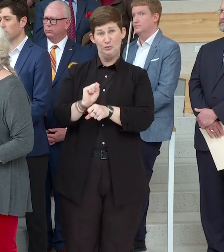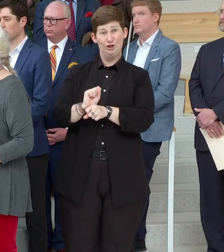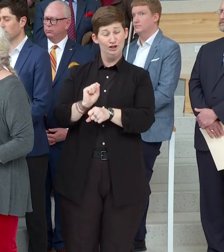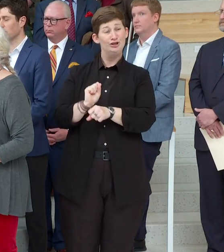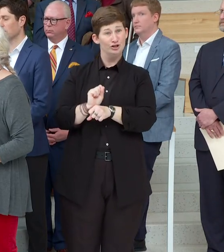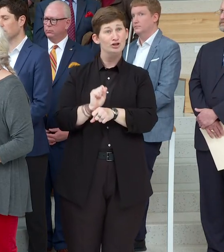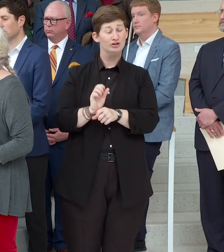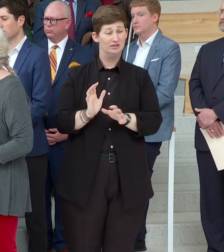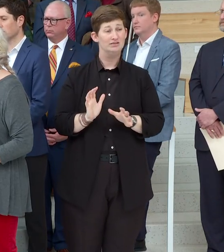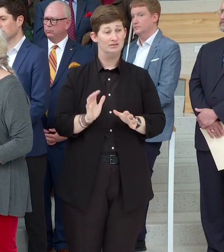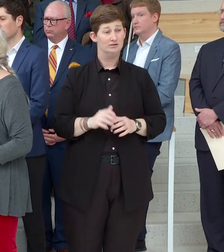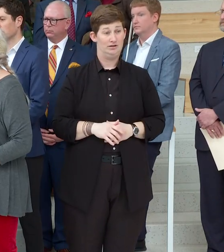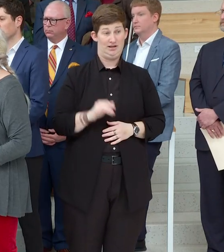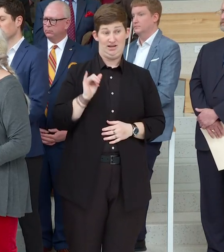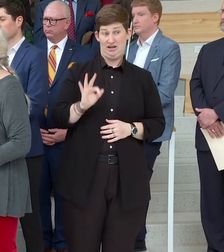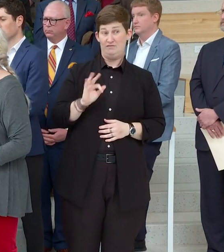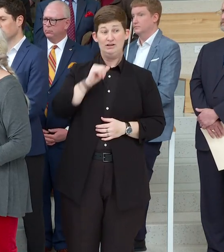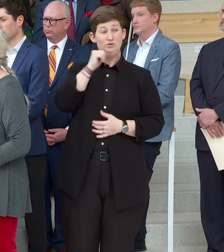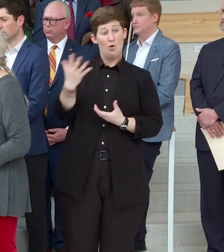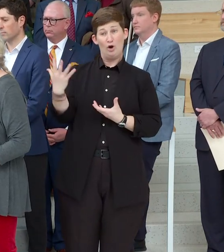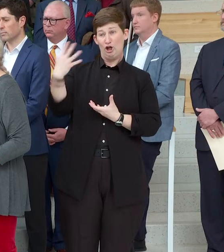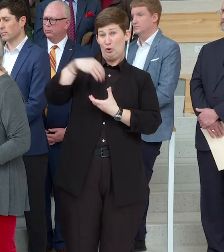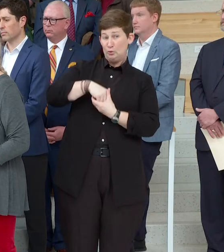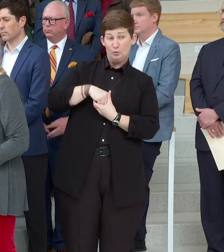policies, it means some of us don't belong.